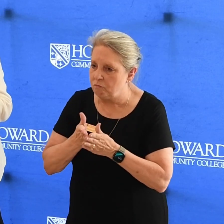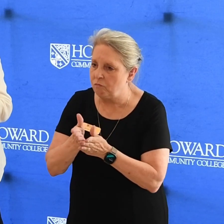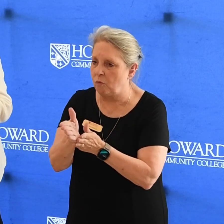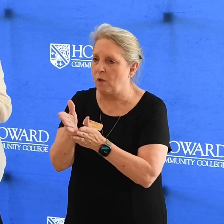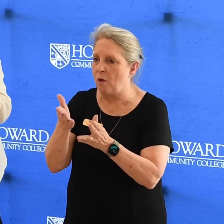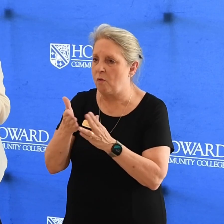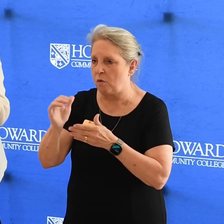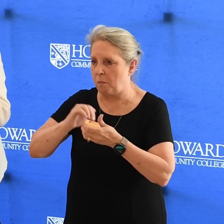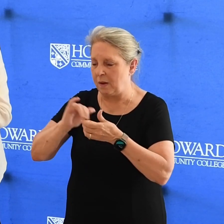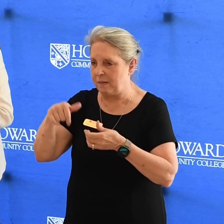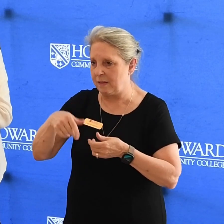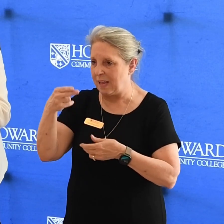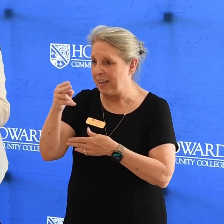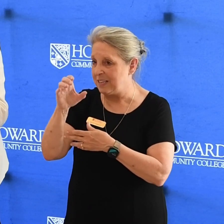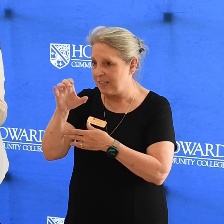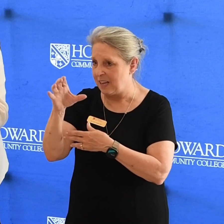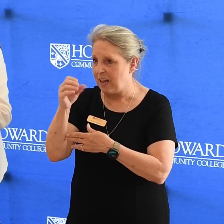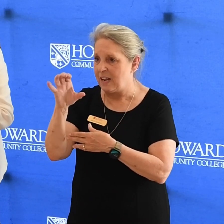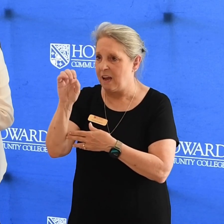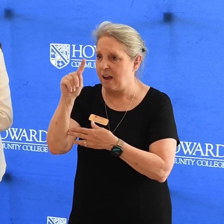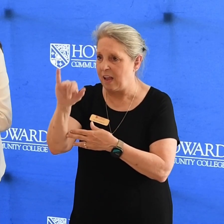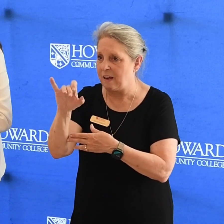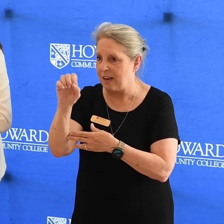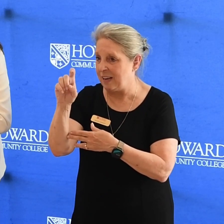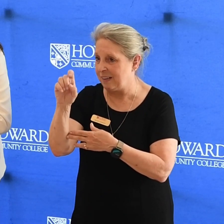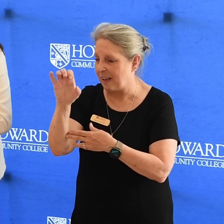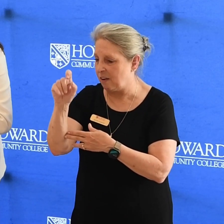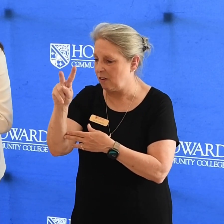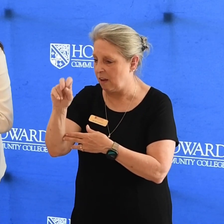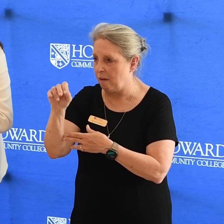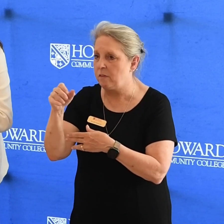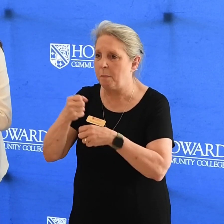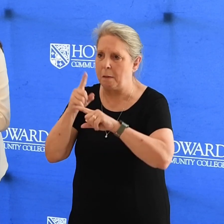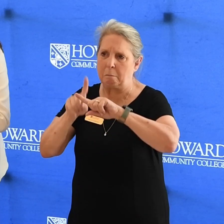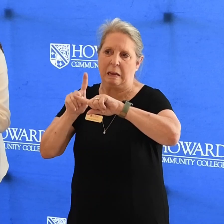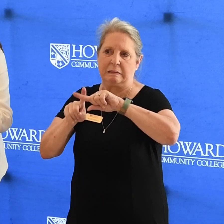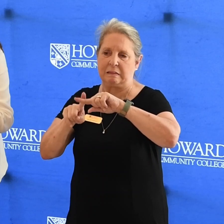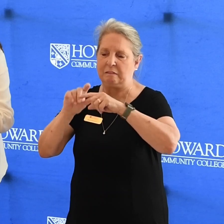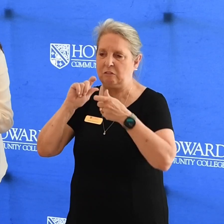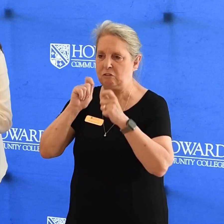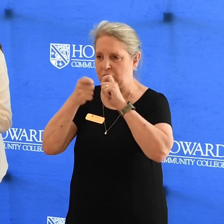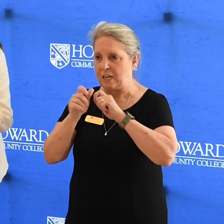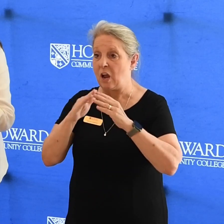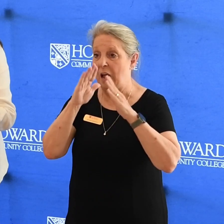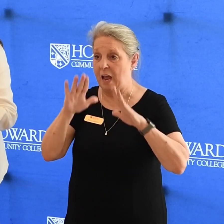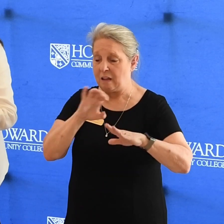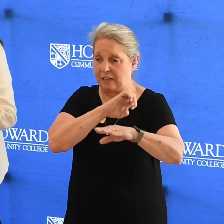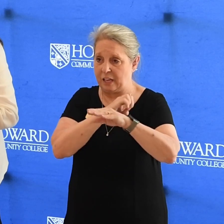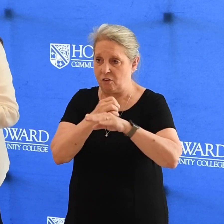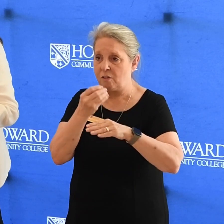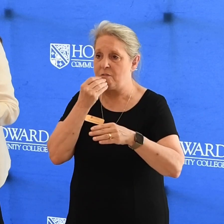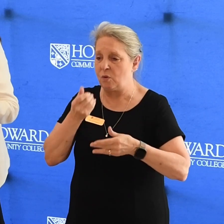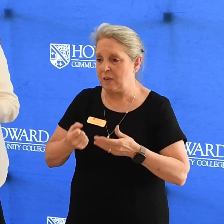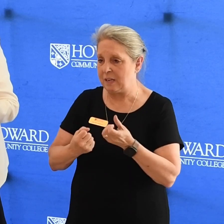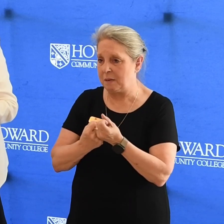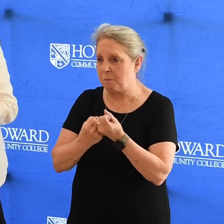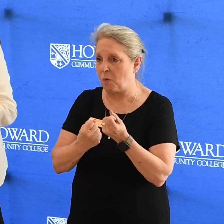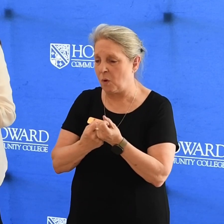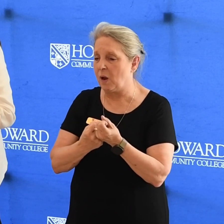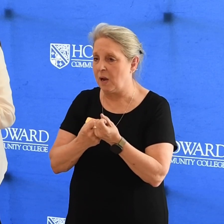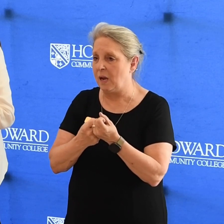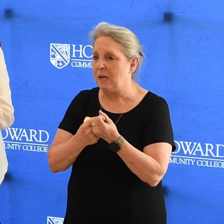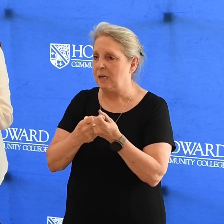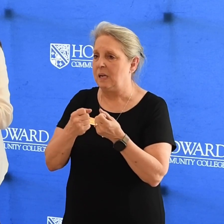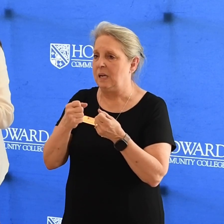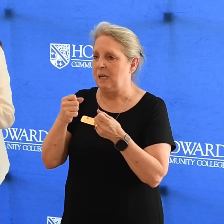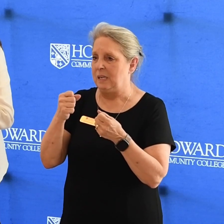like this with HCC and our county executive to make positive change. Along with our housing, energy, food assistance, our statewide